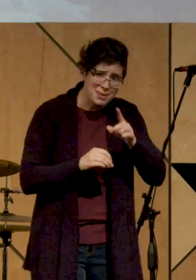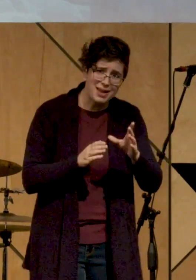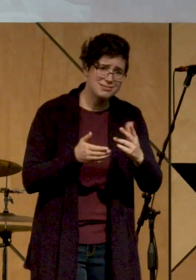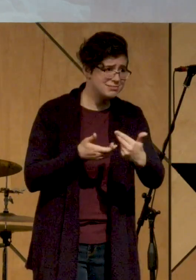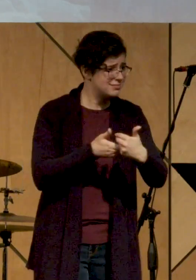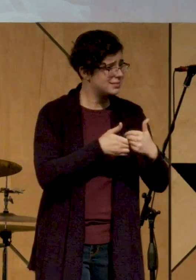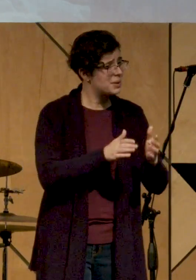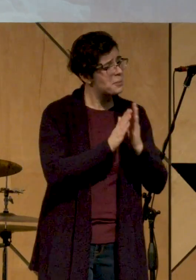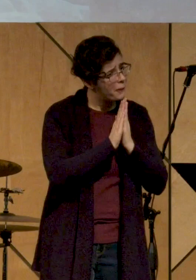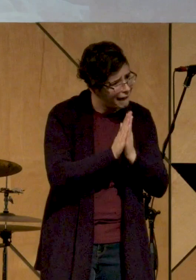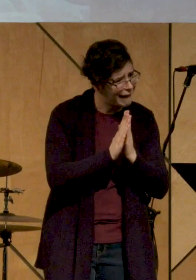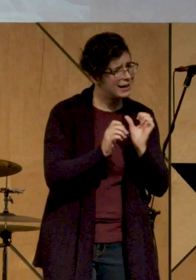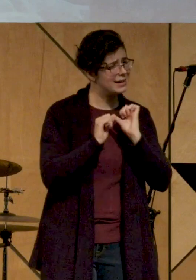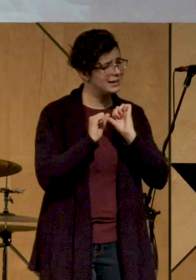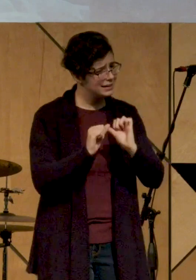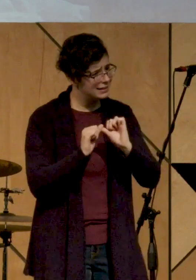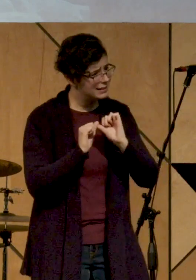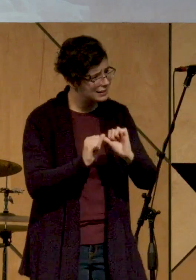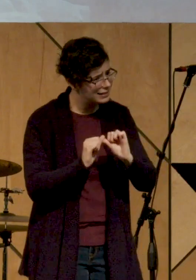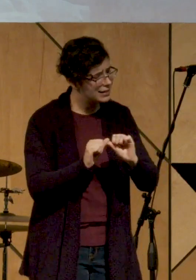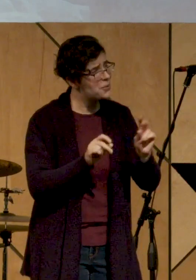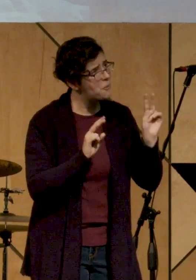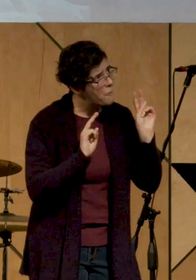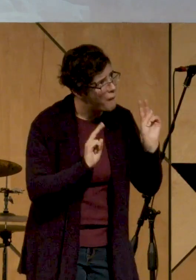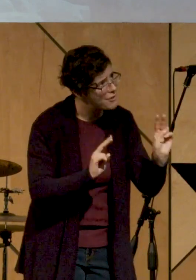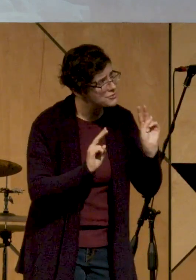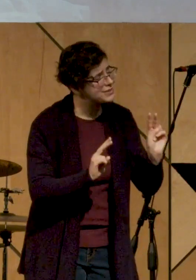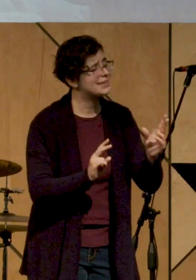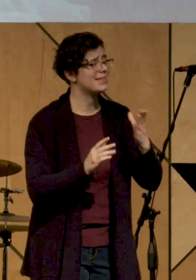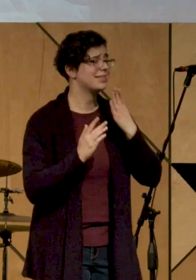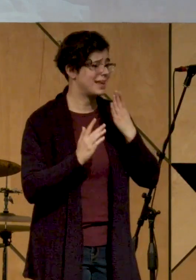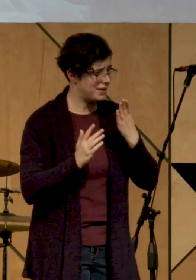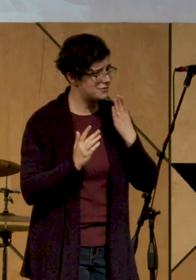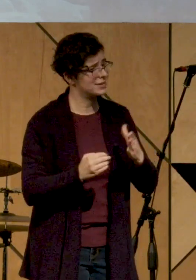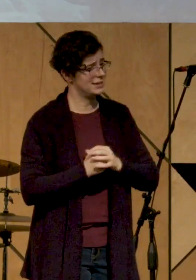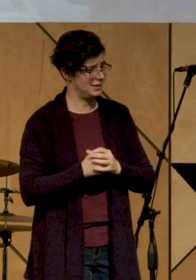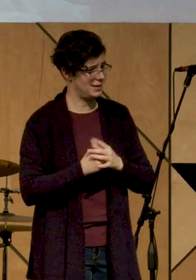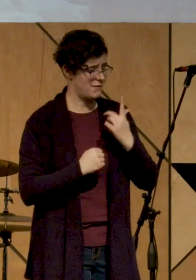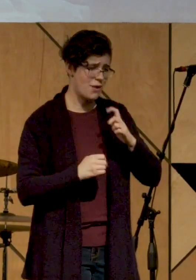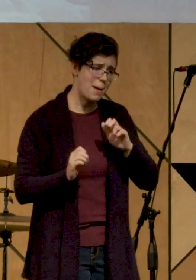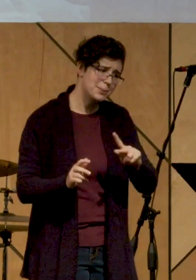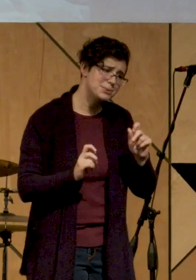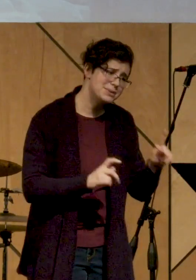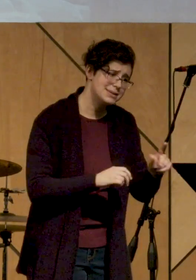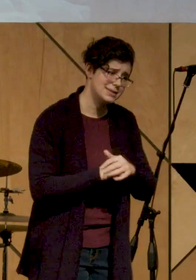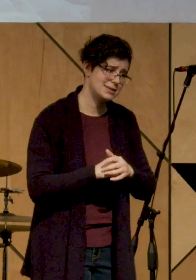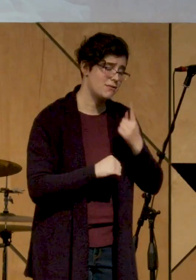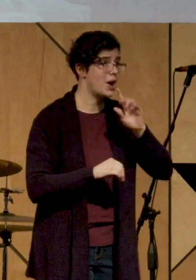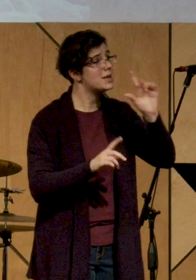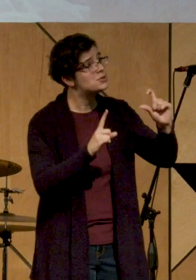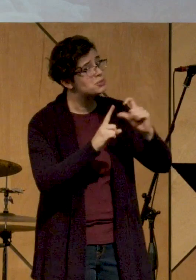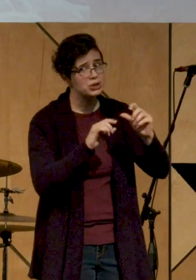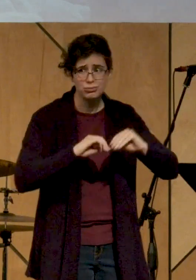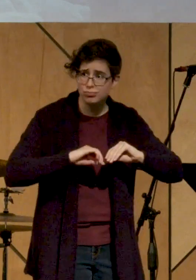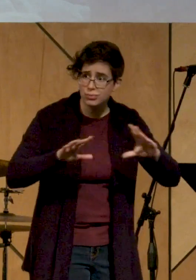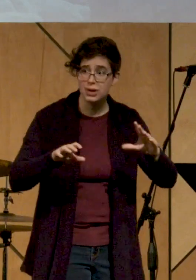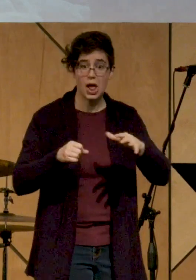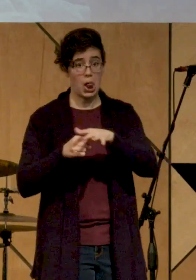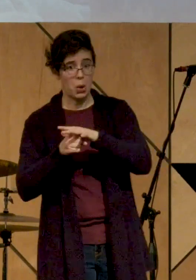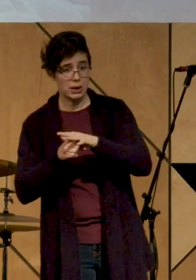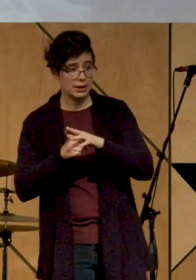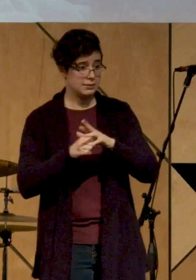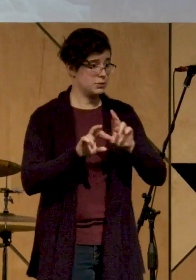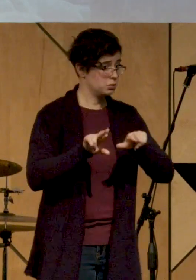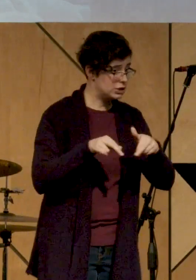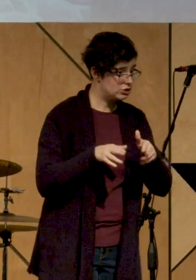pray steadfastly, watchfully, thankfully, for open doors for the word, locally, regionally,